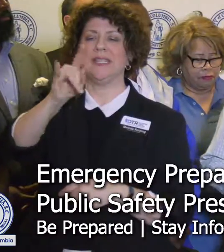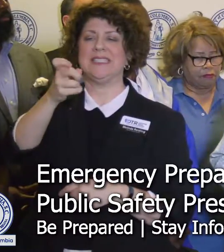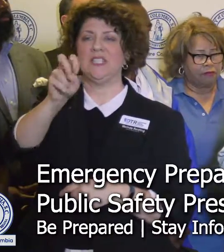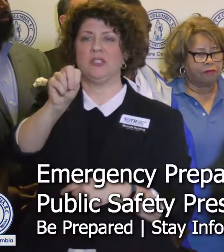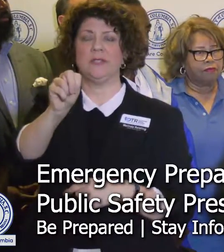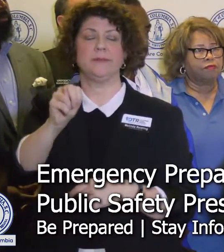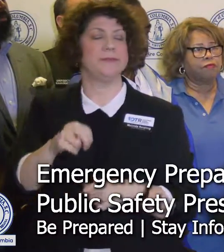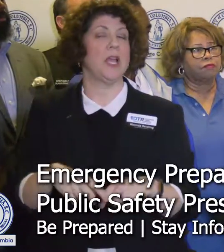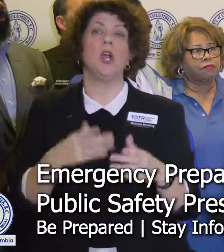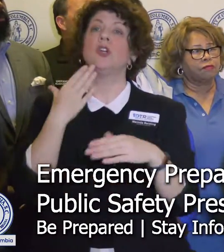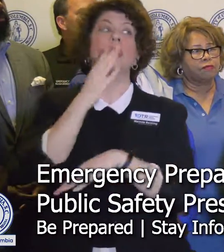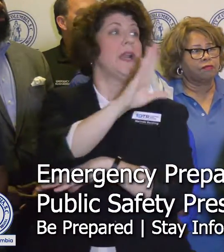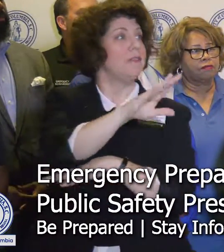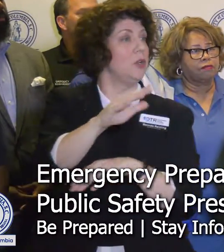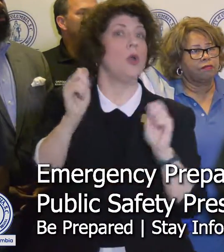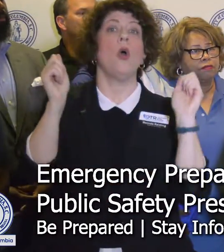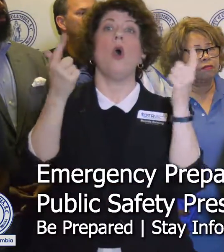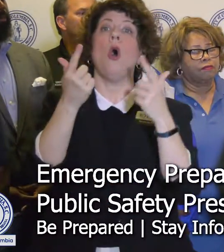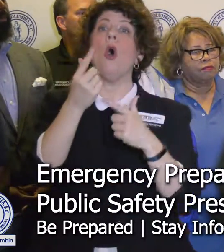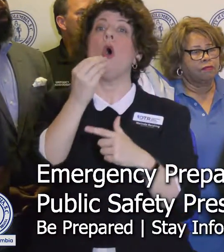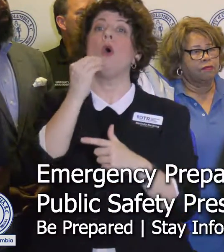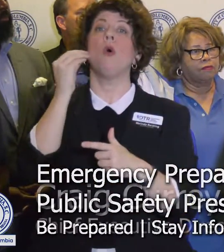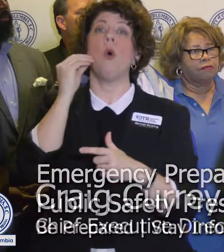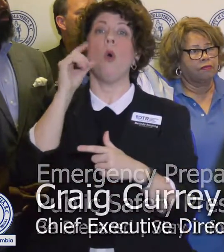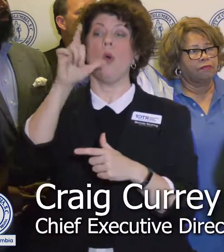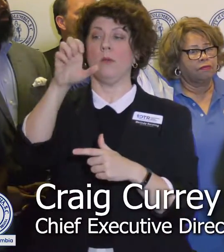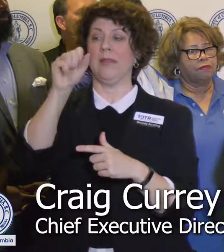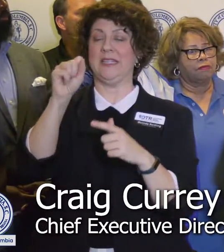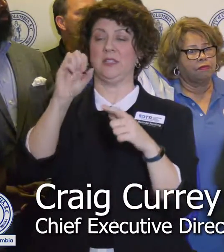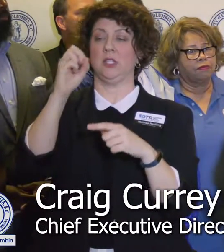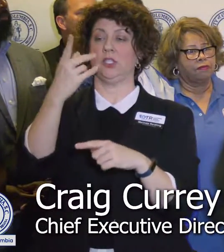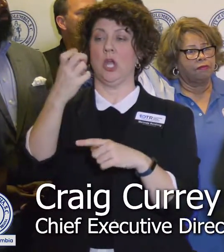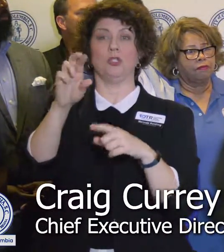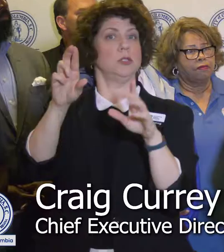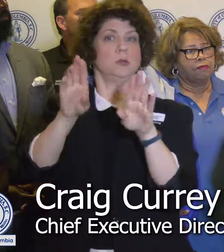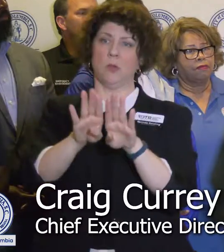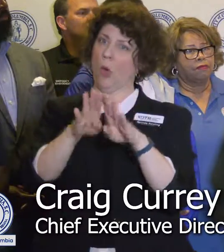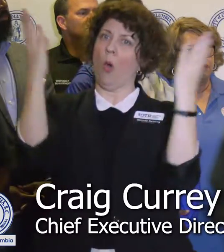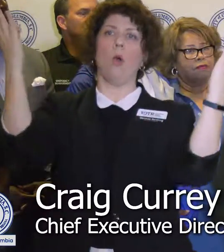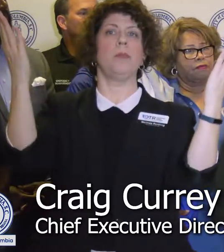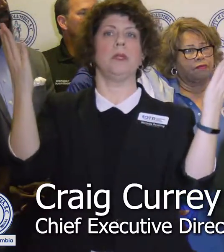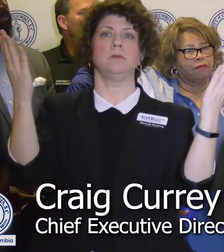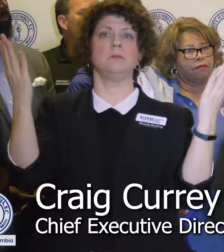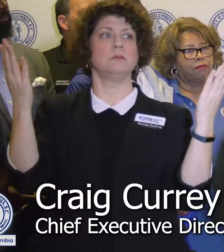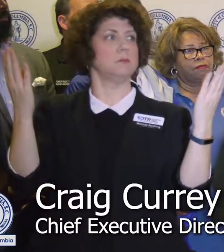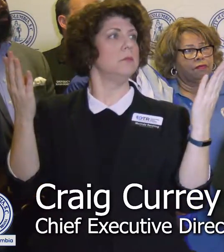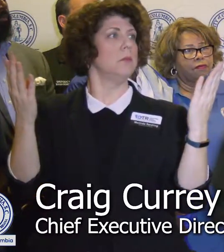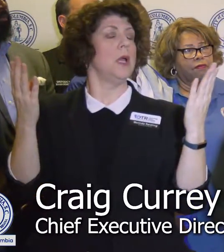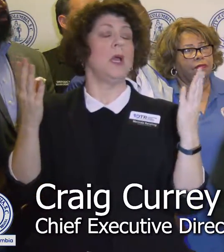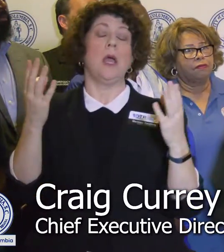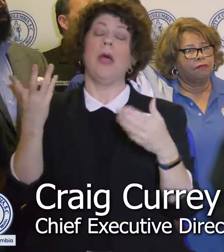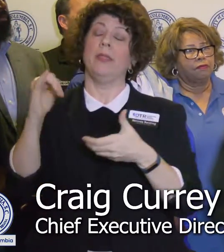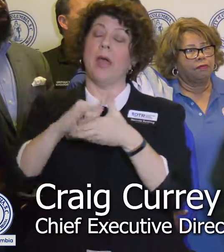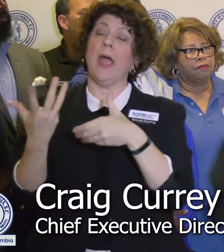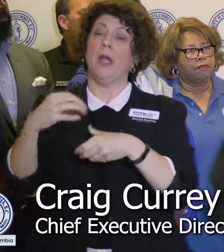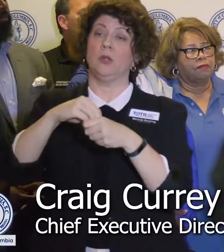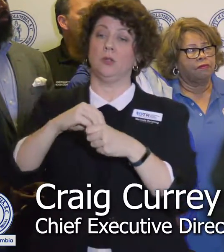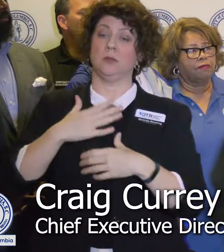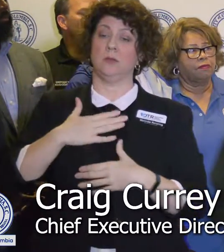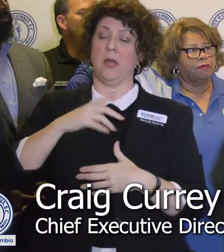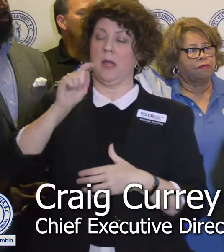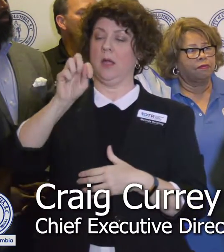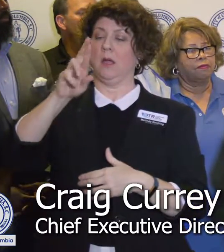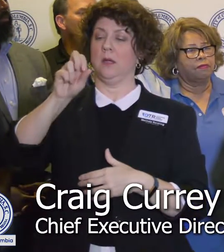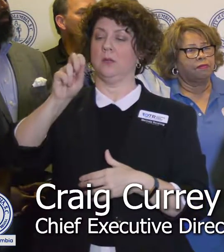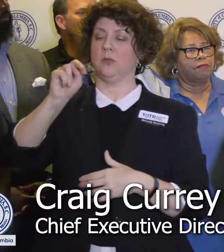Good afternoon. All homeless shelters remain open in the Midlands area to include Transitions. So homeless